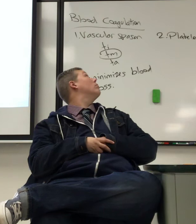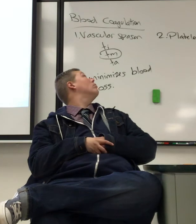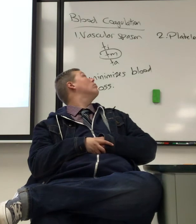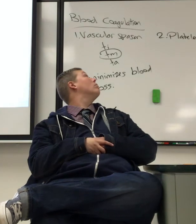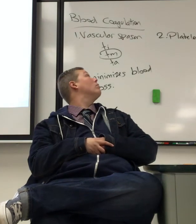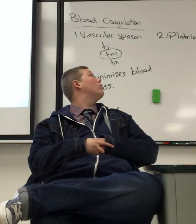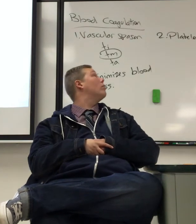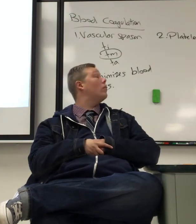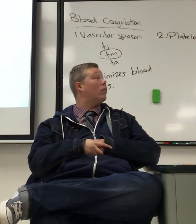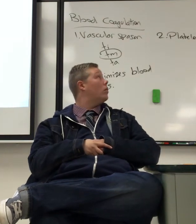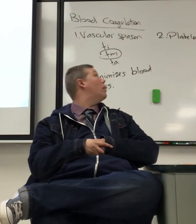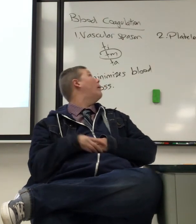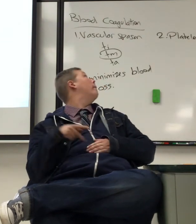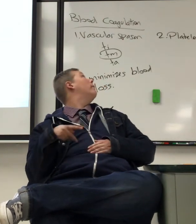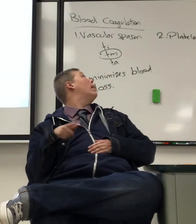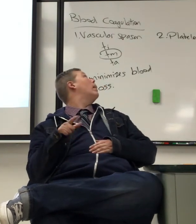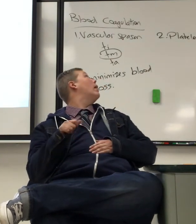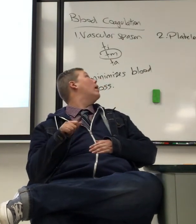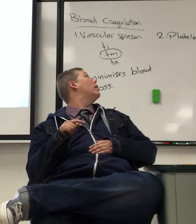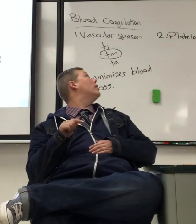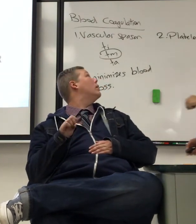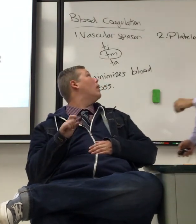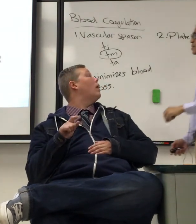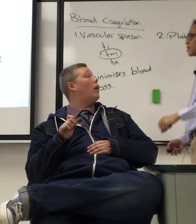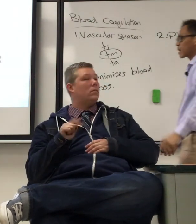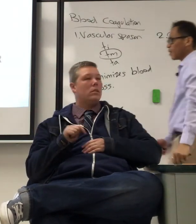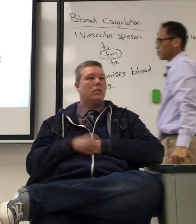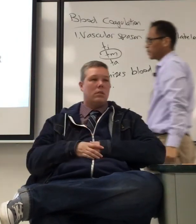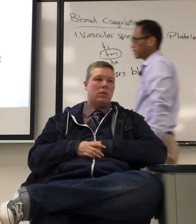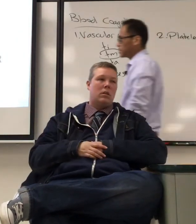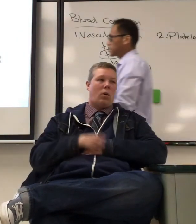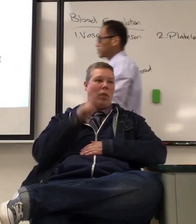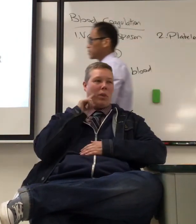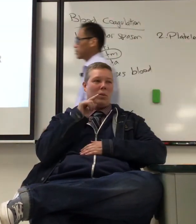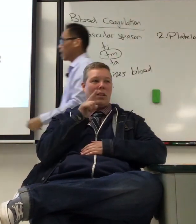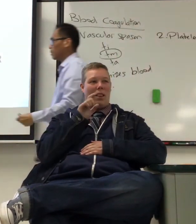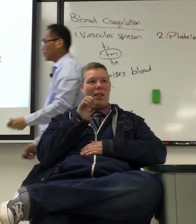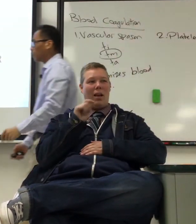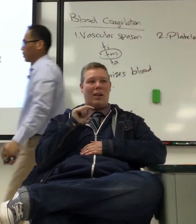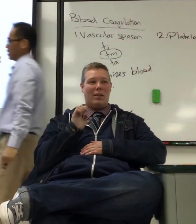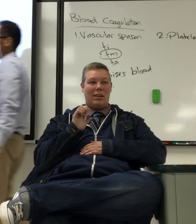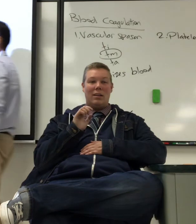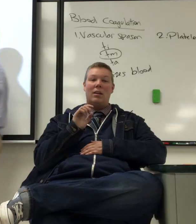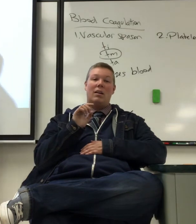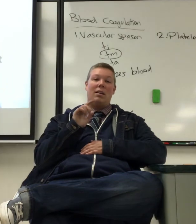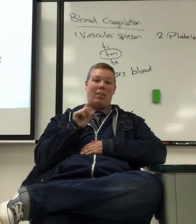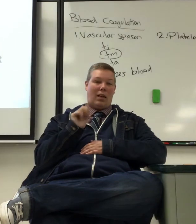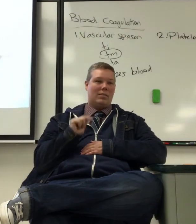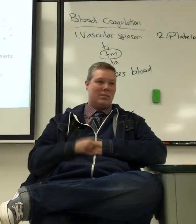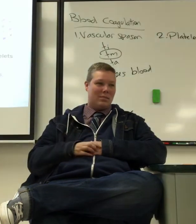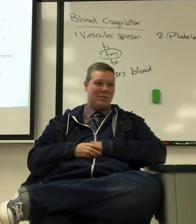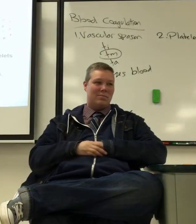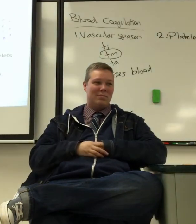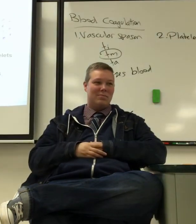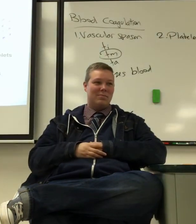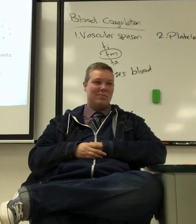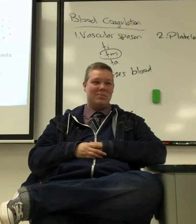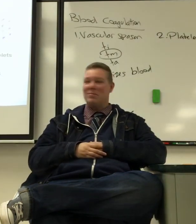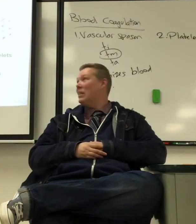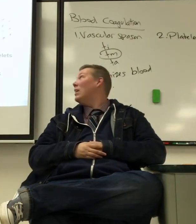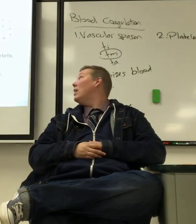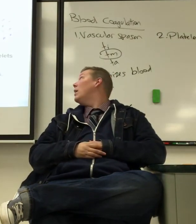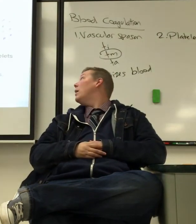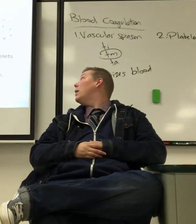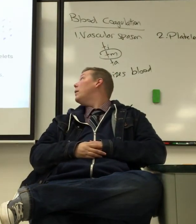Now I have different pictures of this. But let's talk about platelets a little bit. The thrombocytes,